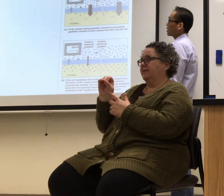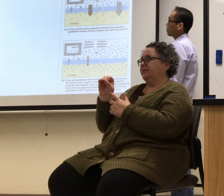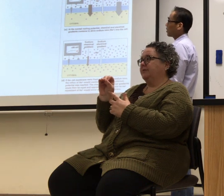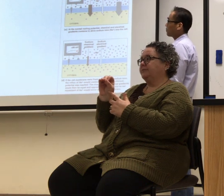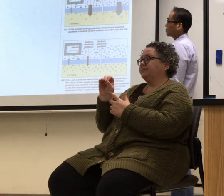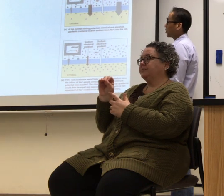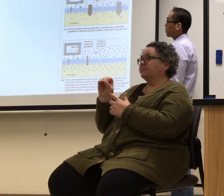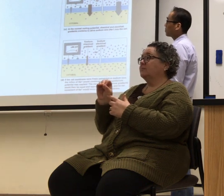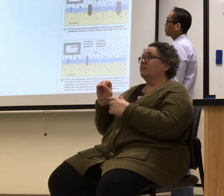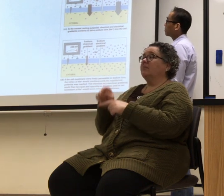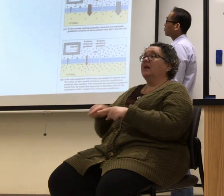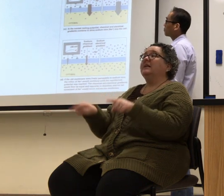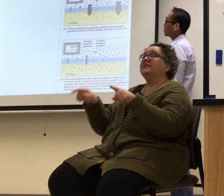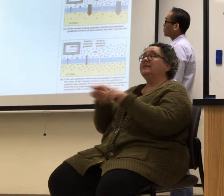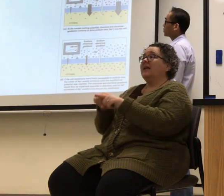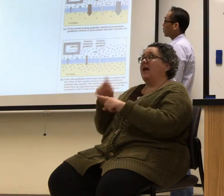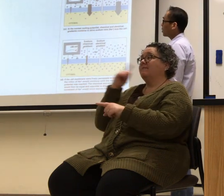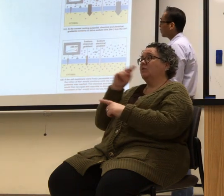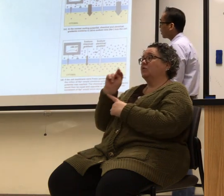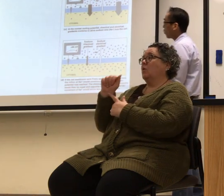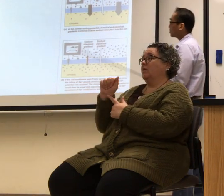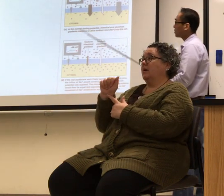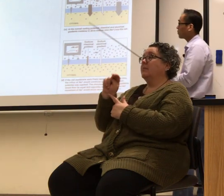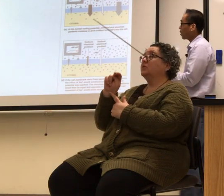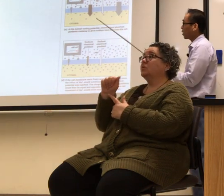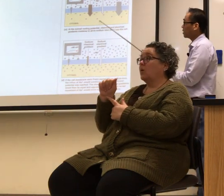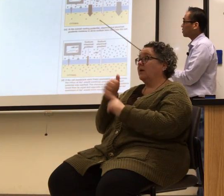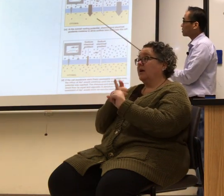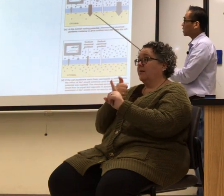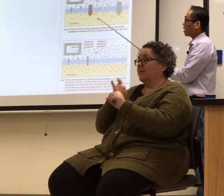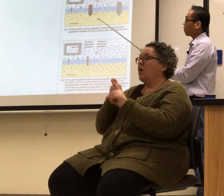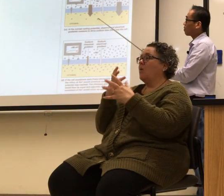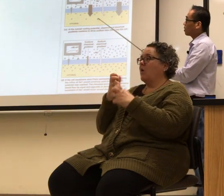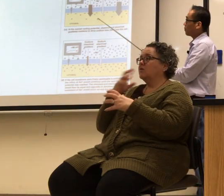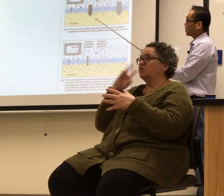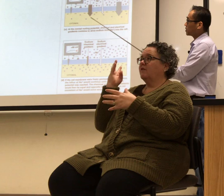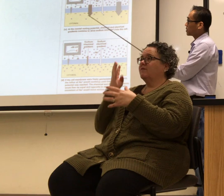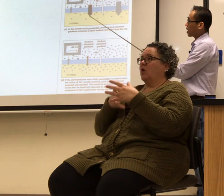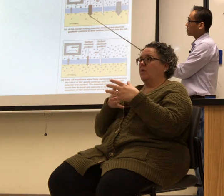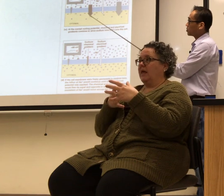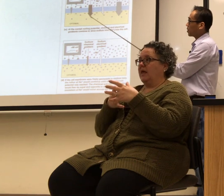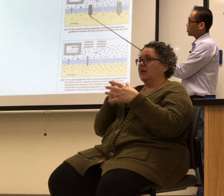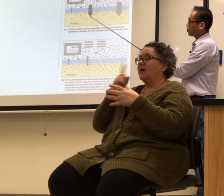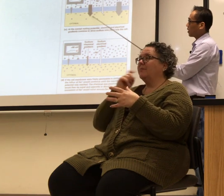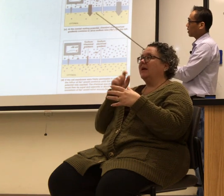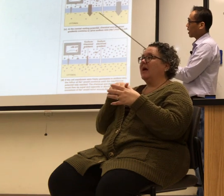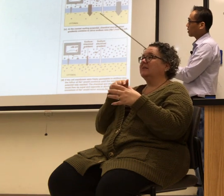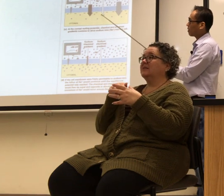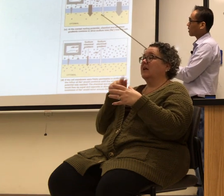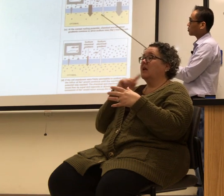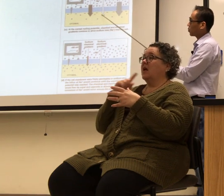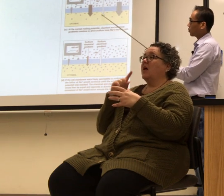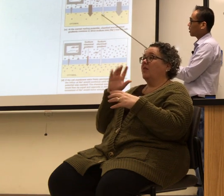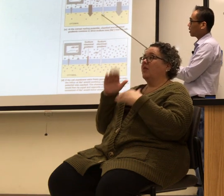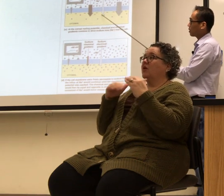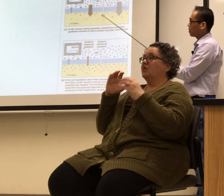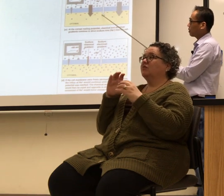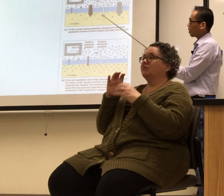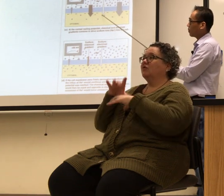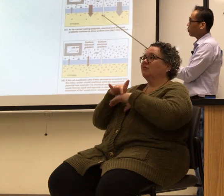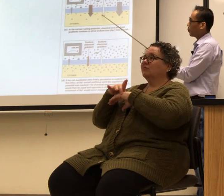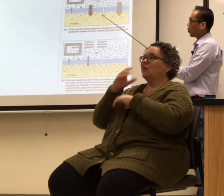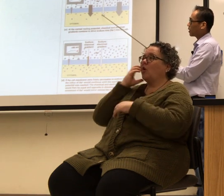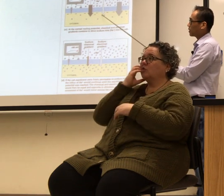And they do the same thing for sodium. Sodium, it wants to flow into the cell because its concentration gradient and electrical